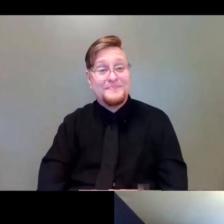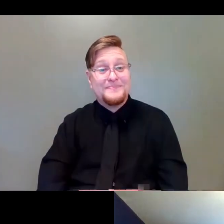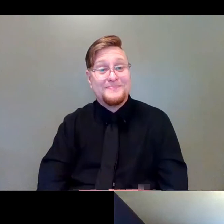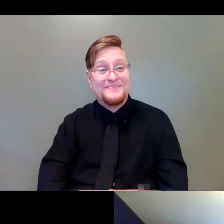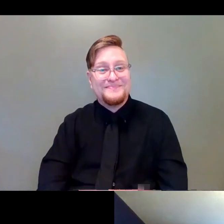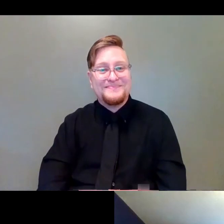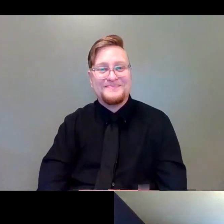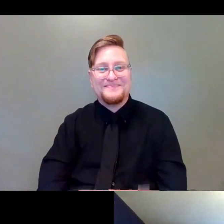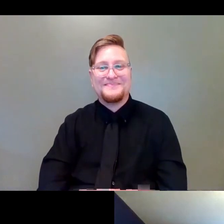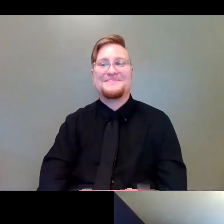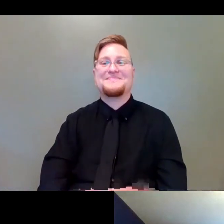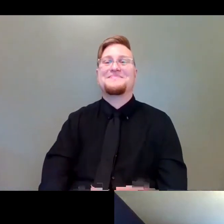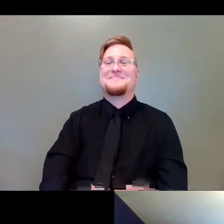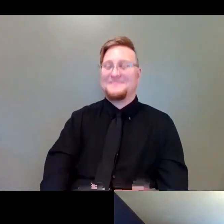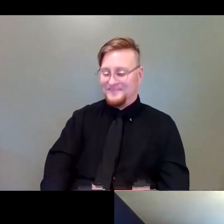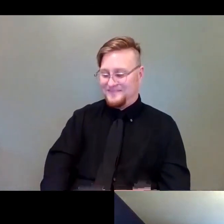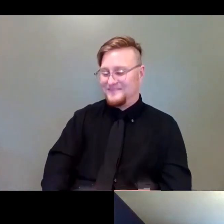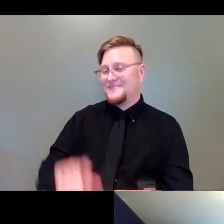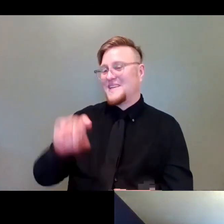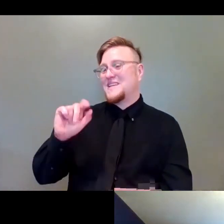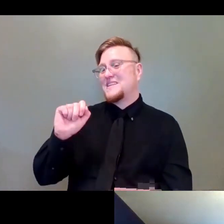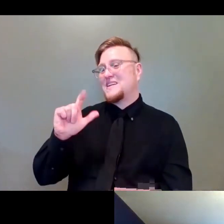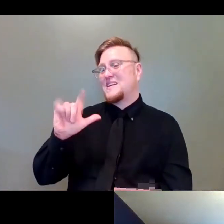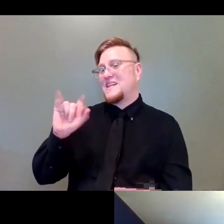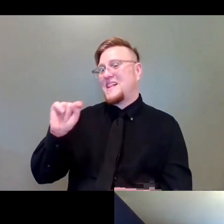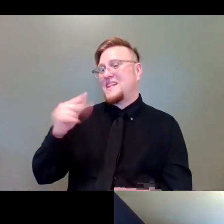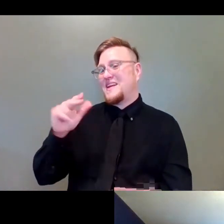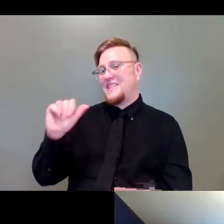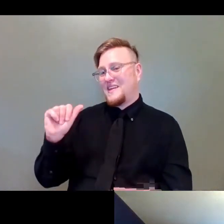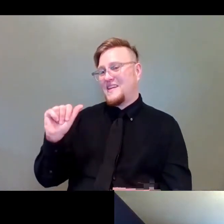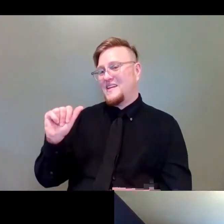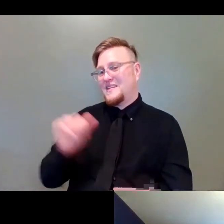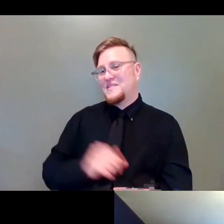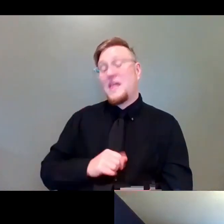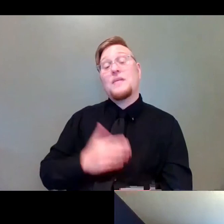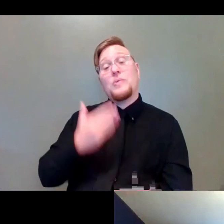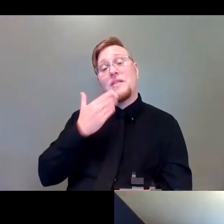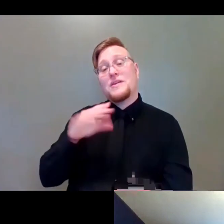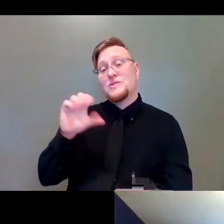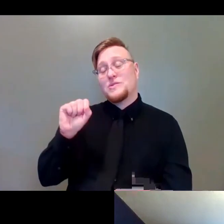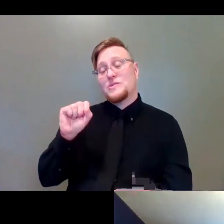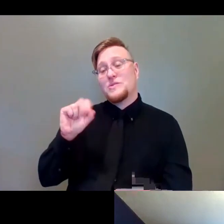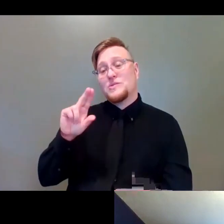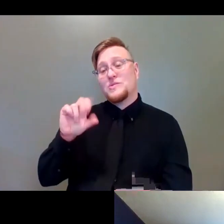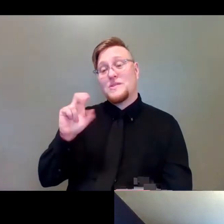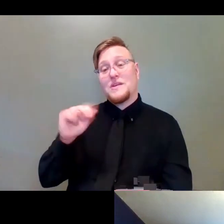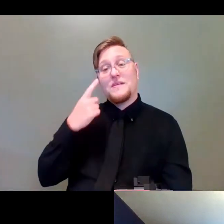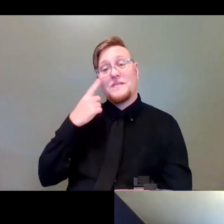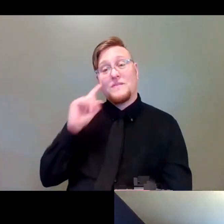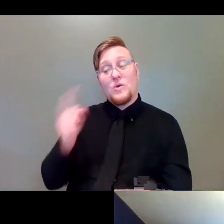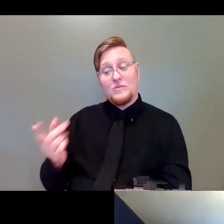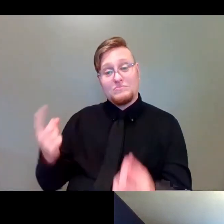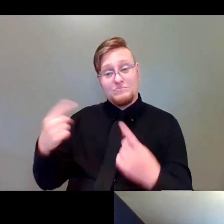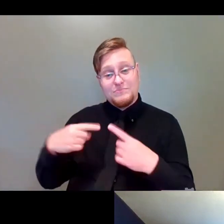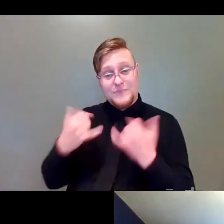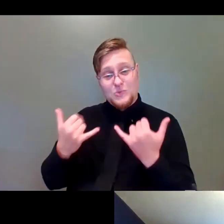All right, thank you. This is Talitha speaking again. I just want to thank you, Susan, for coming and speaking with us. I think all